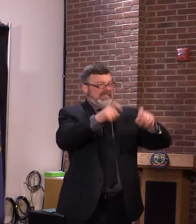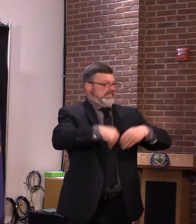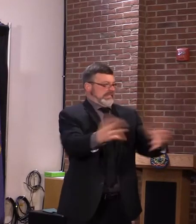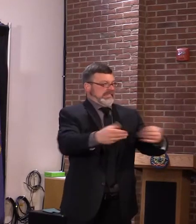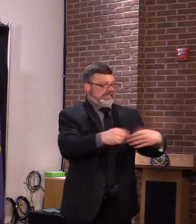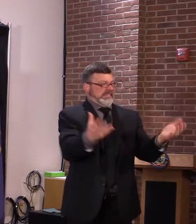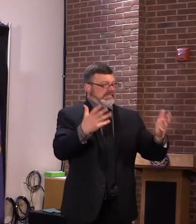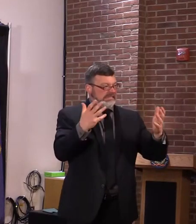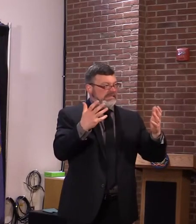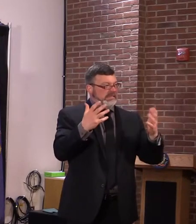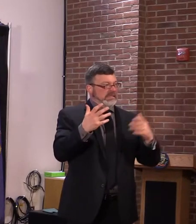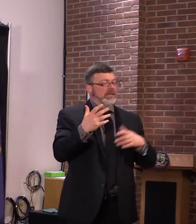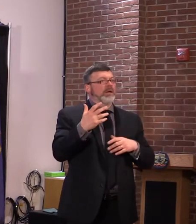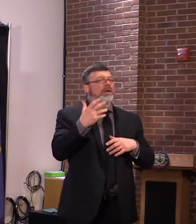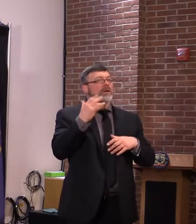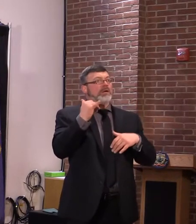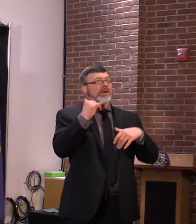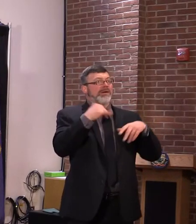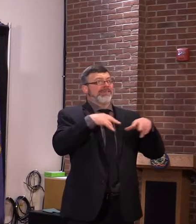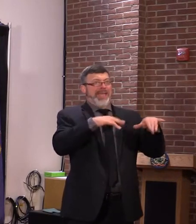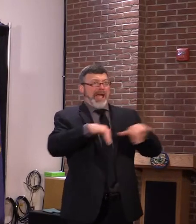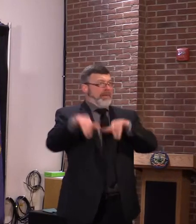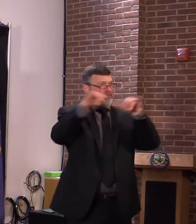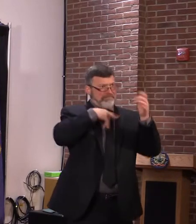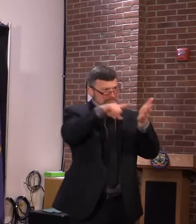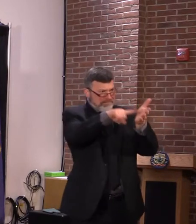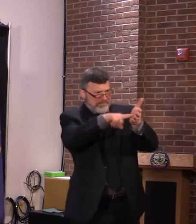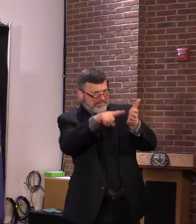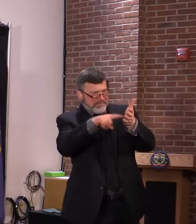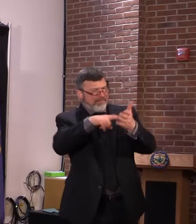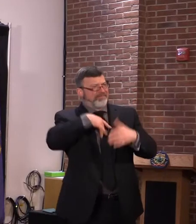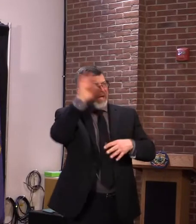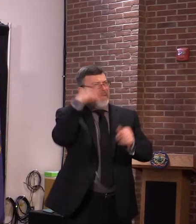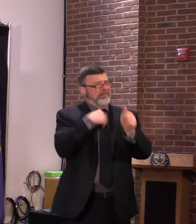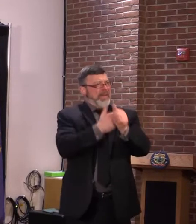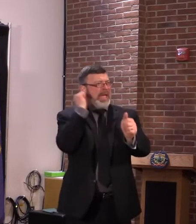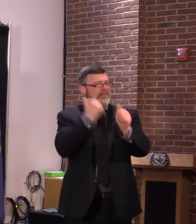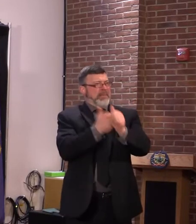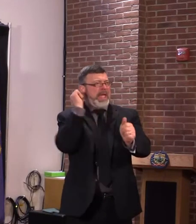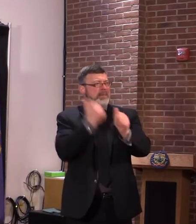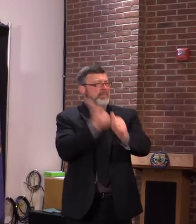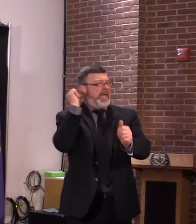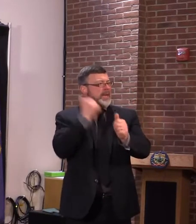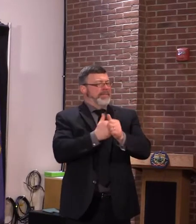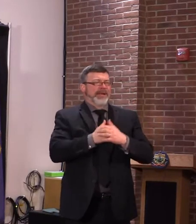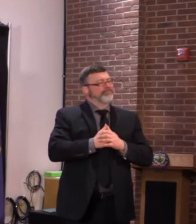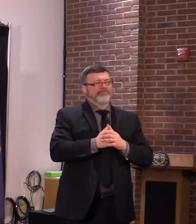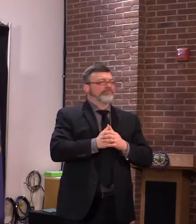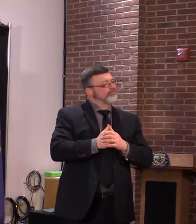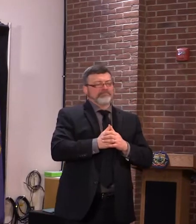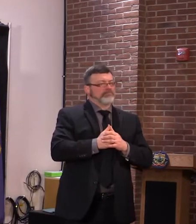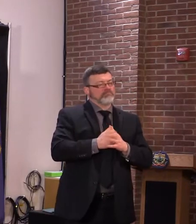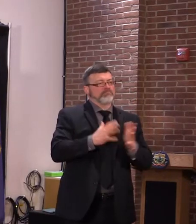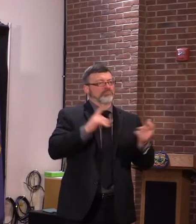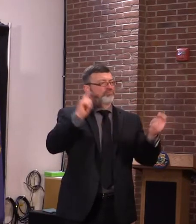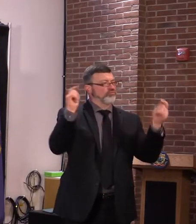universal contact tracing, replacing it with a much more targeted effort in the age of